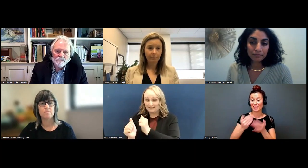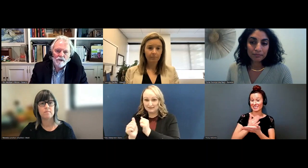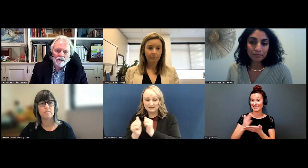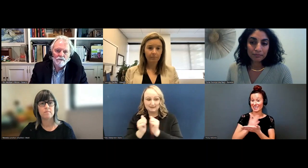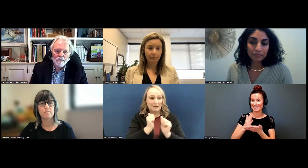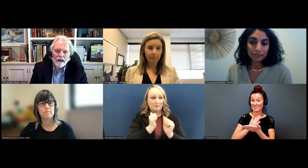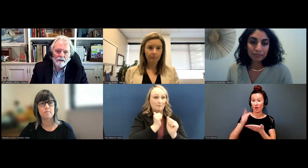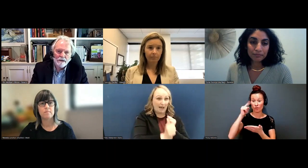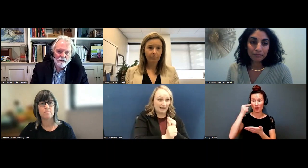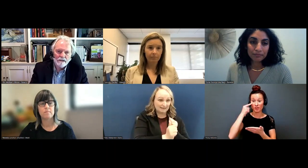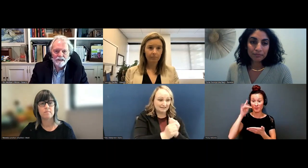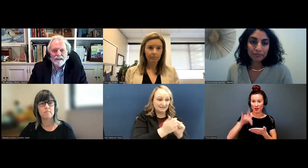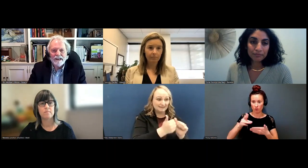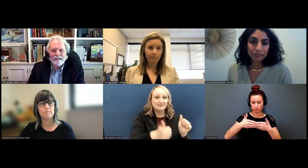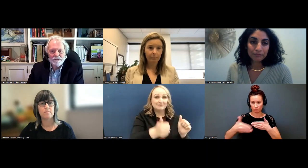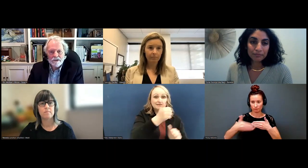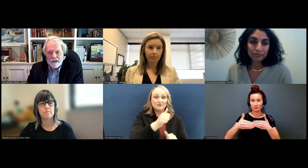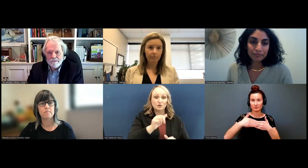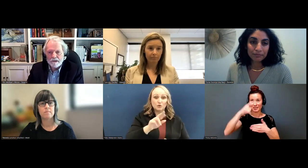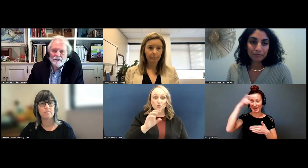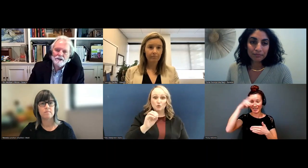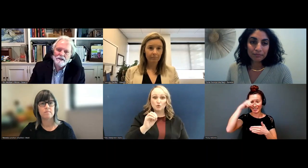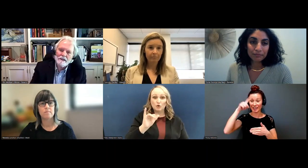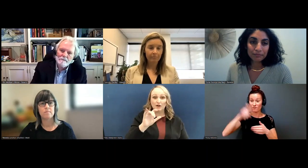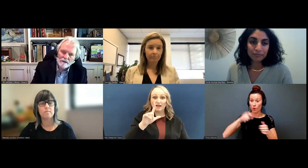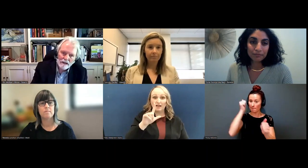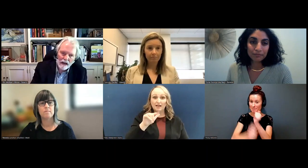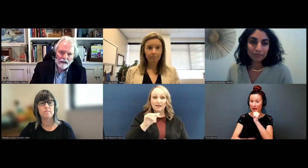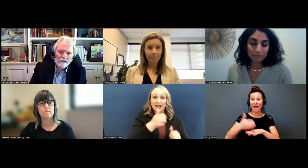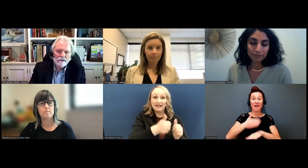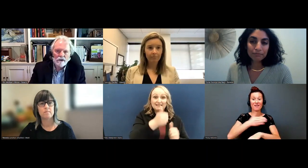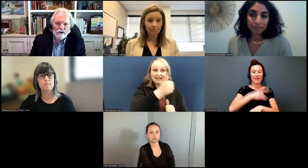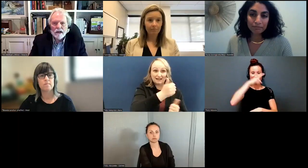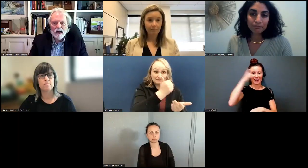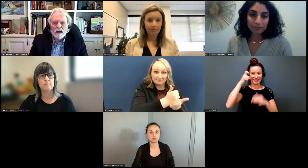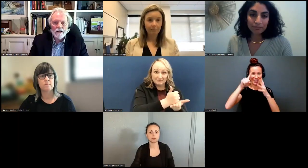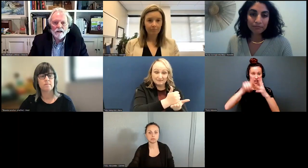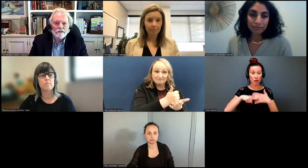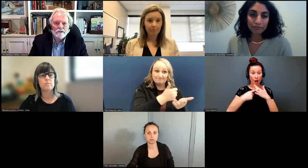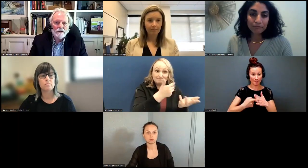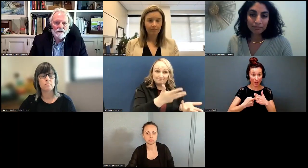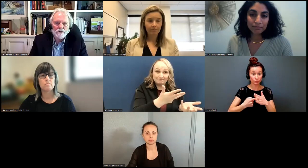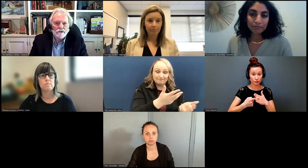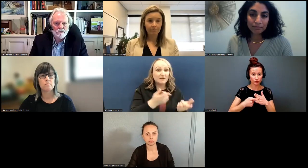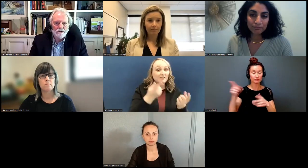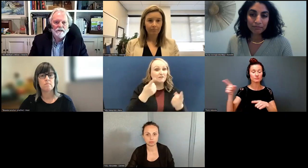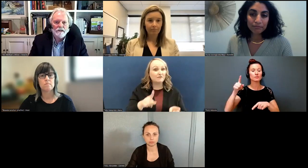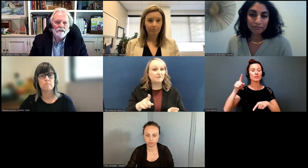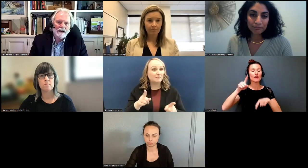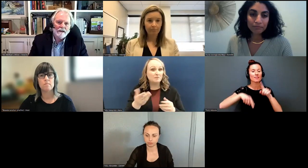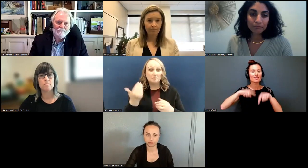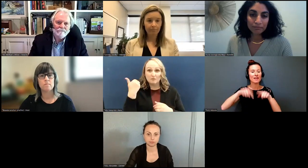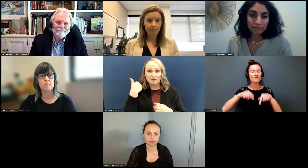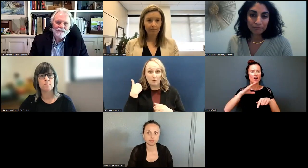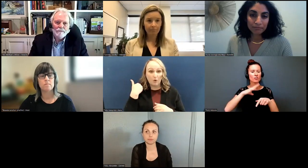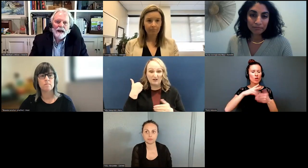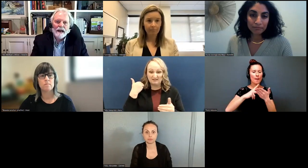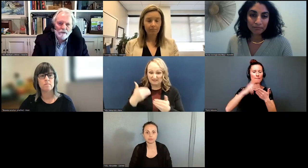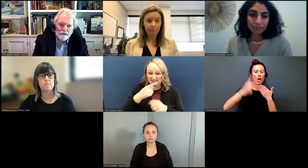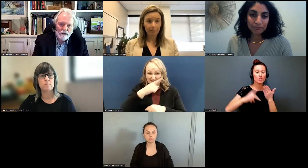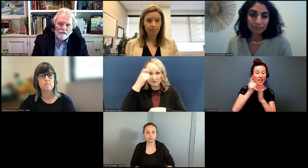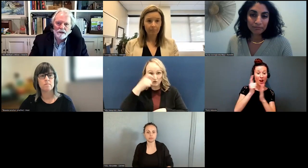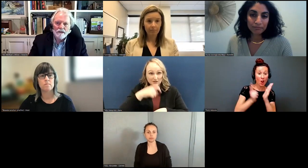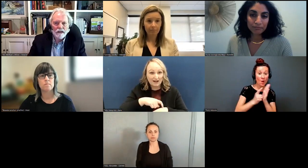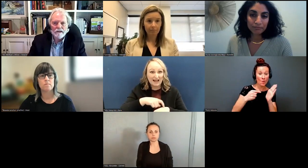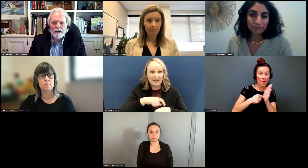here before where we had a bill and there was a snap election and the bill died. So a lot of disability groups are struggling around